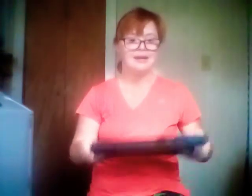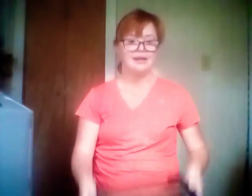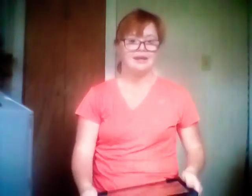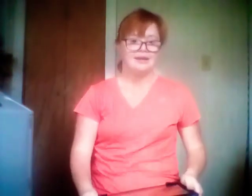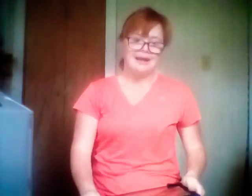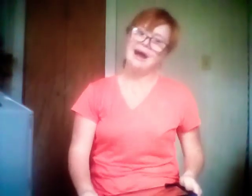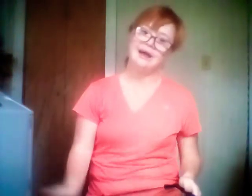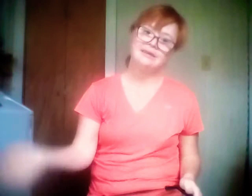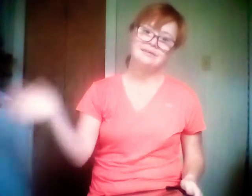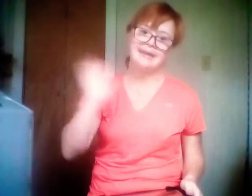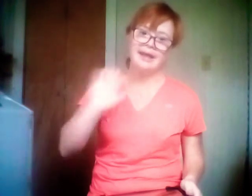Yeah,